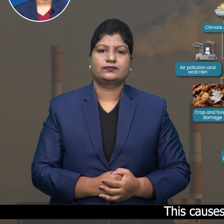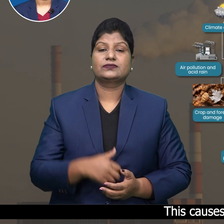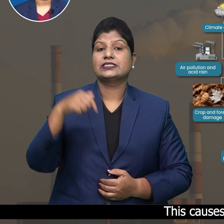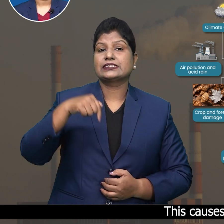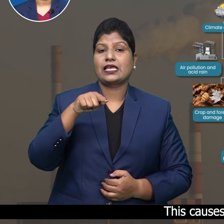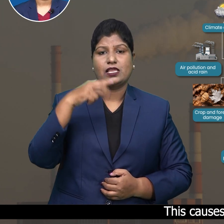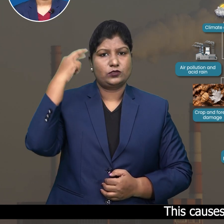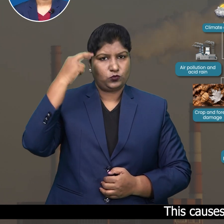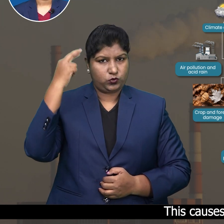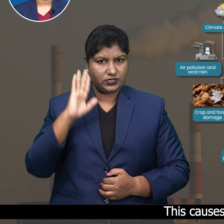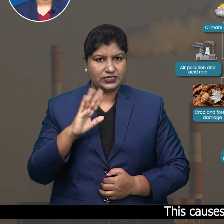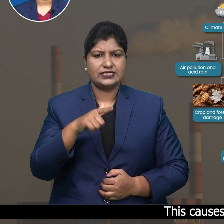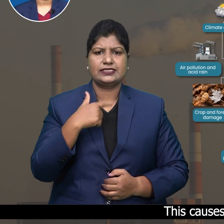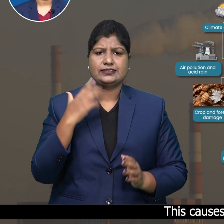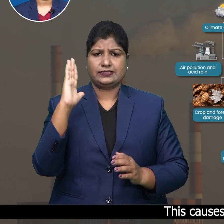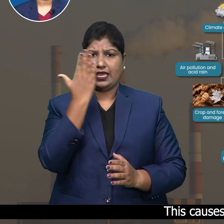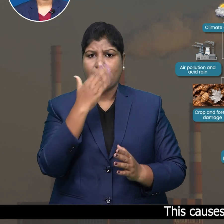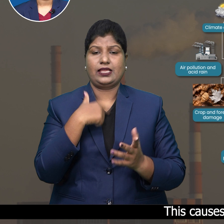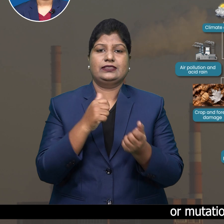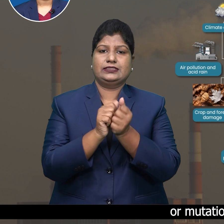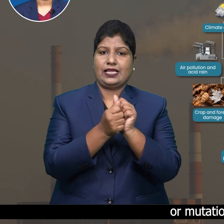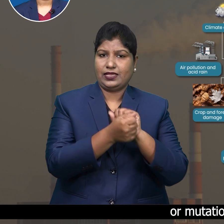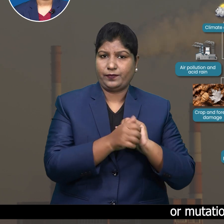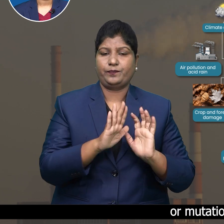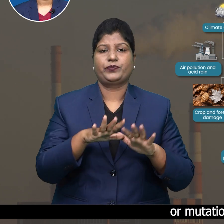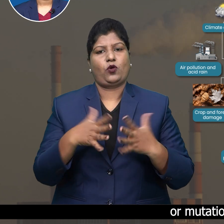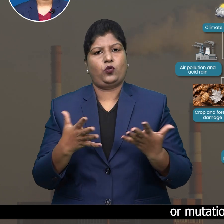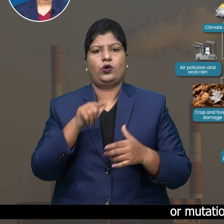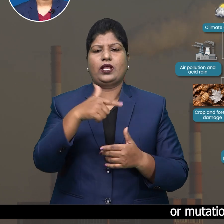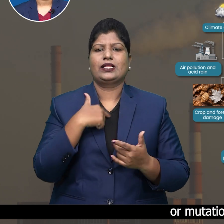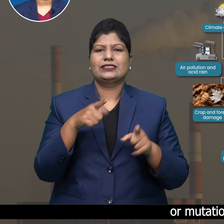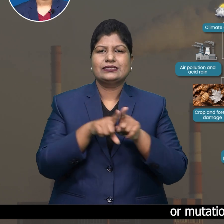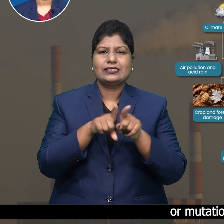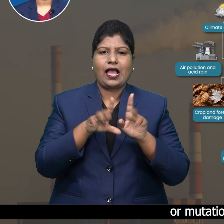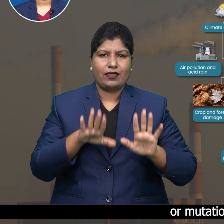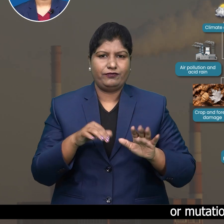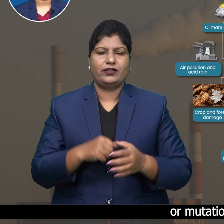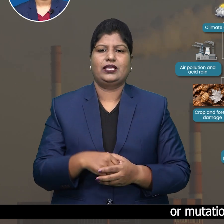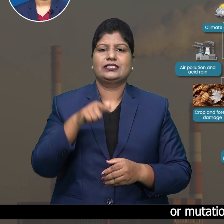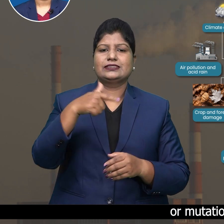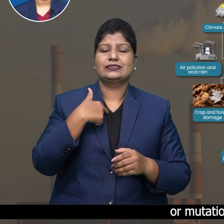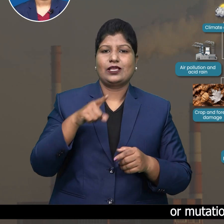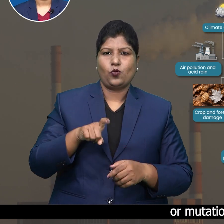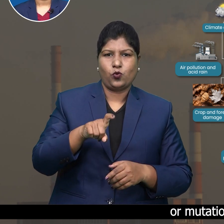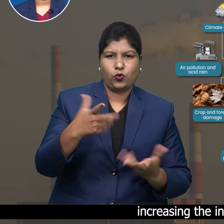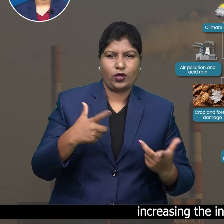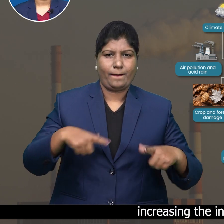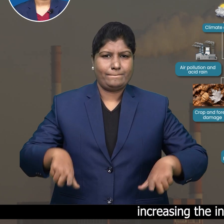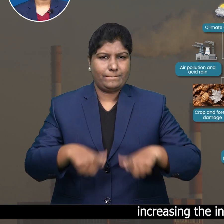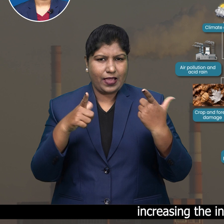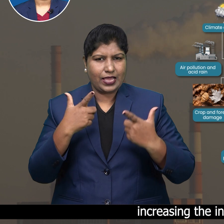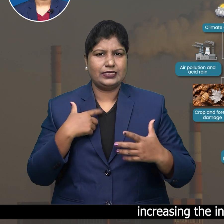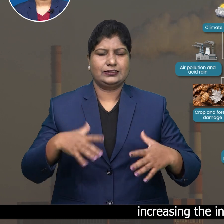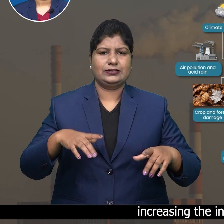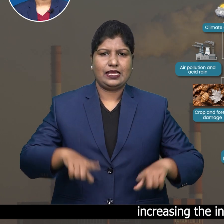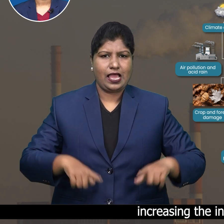This causes sudden changes or mutations in the organisms,